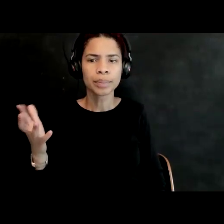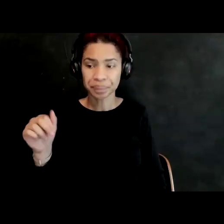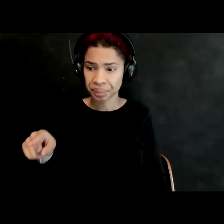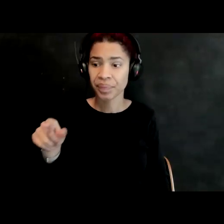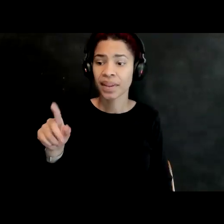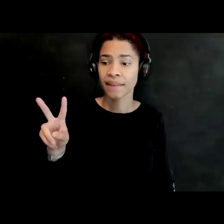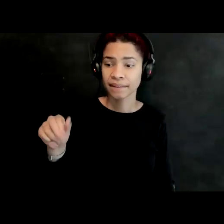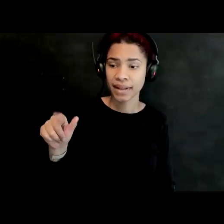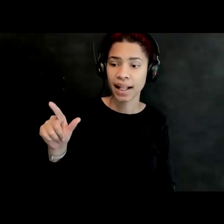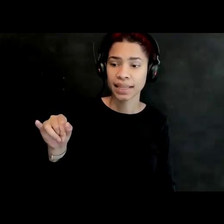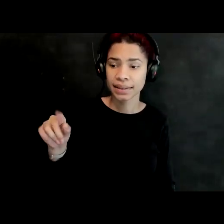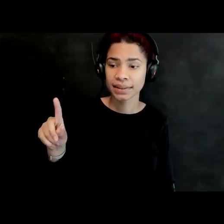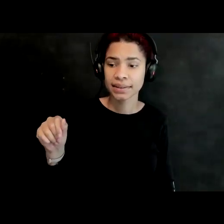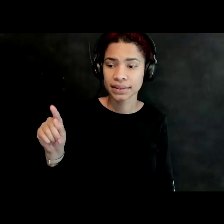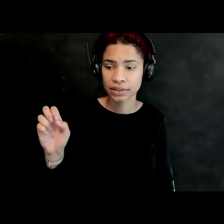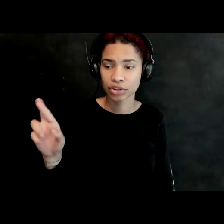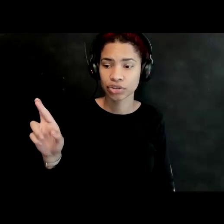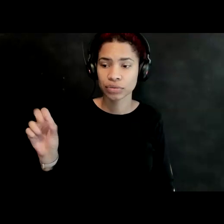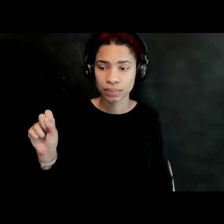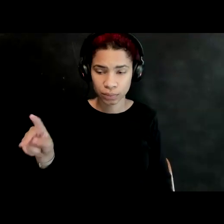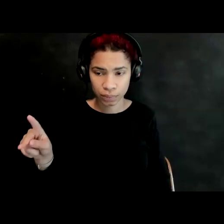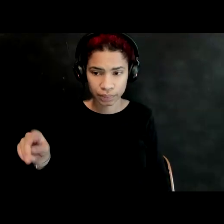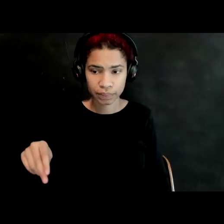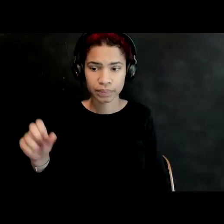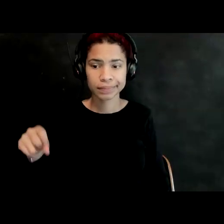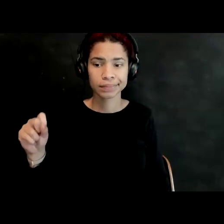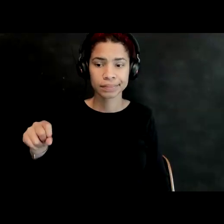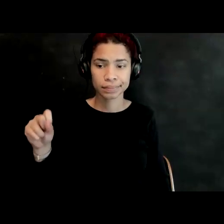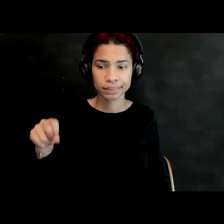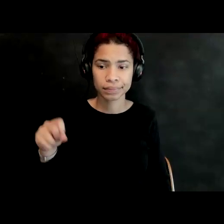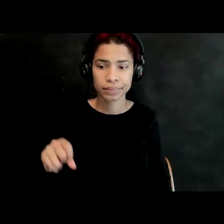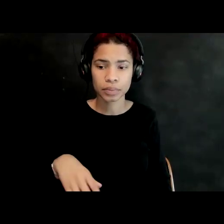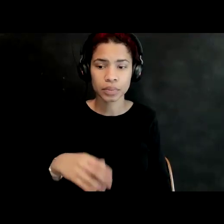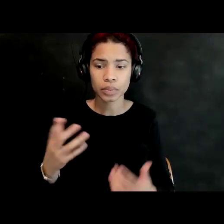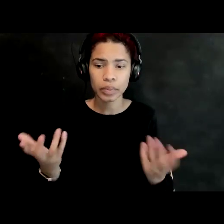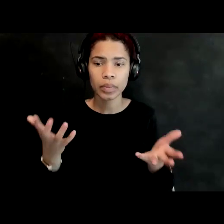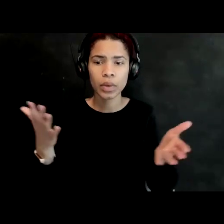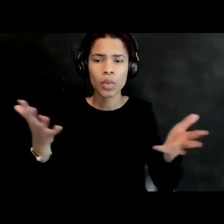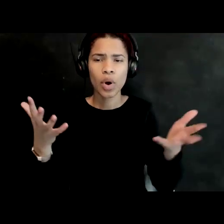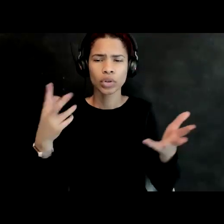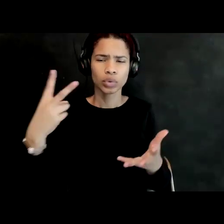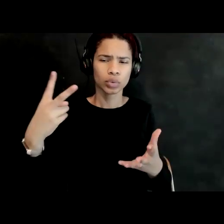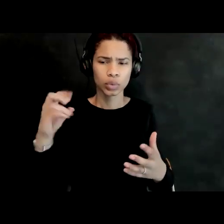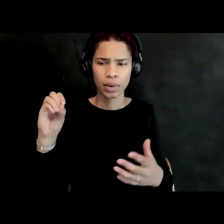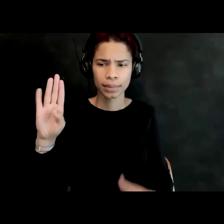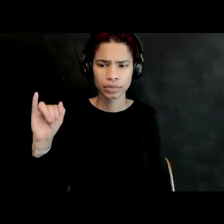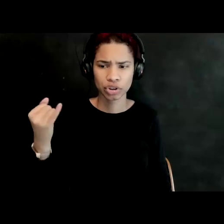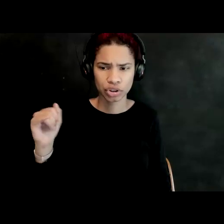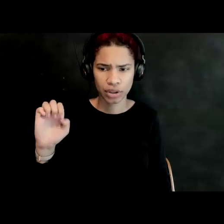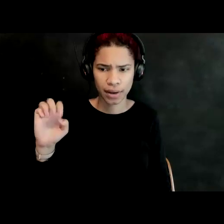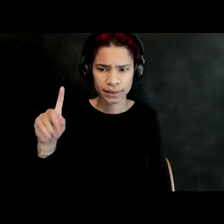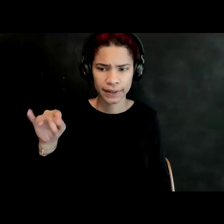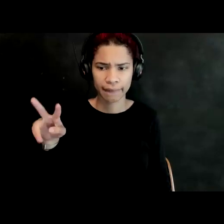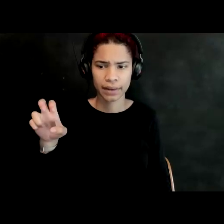validator? Okay. Yeah, absolutely. What are two objectives we can look at? We've got